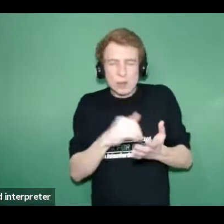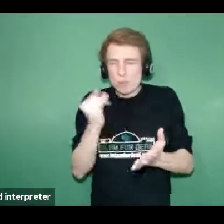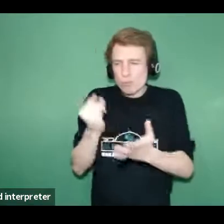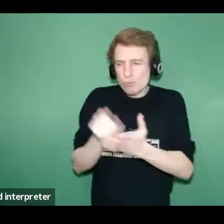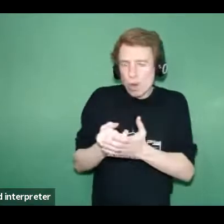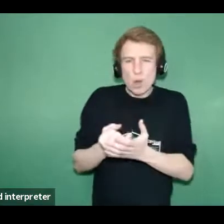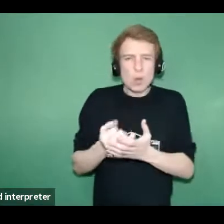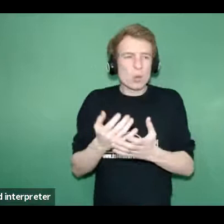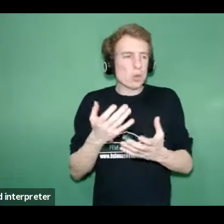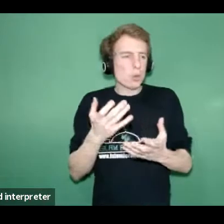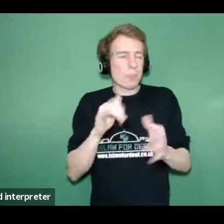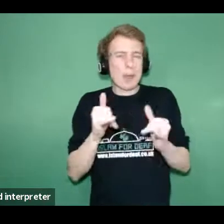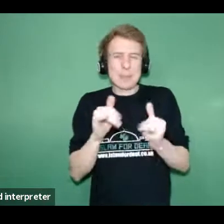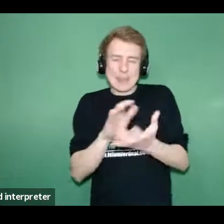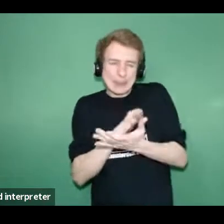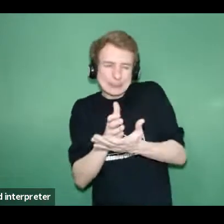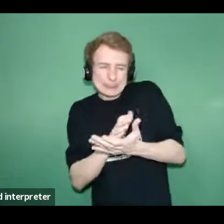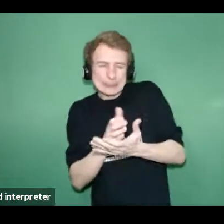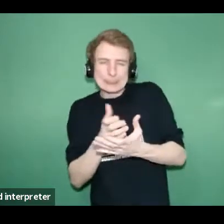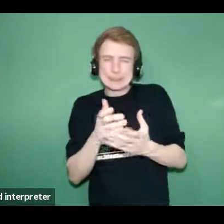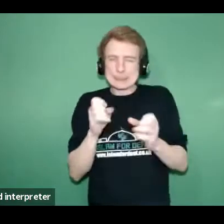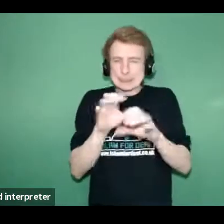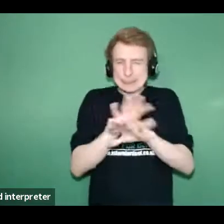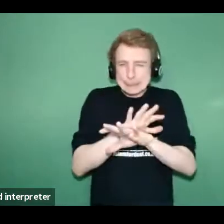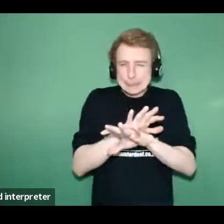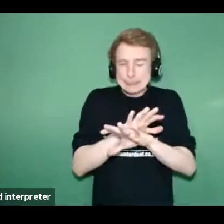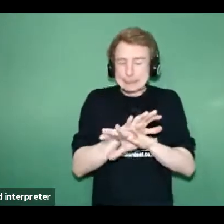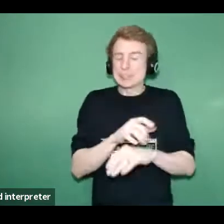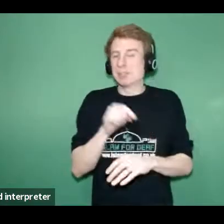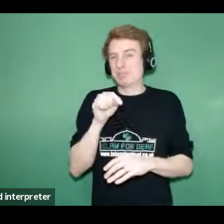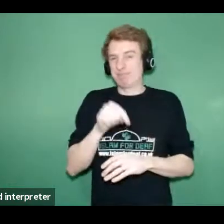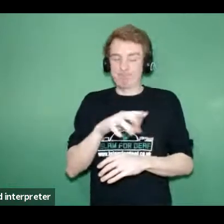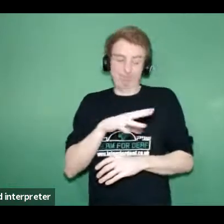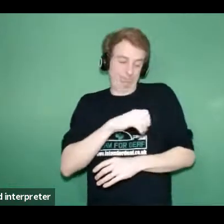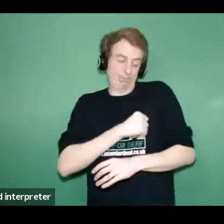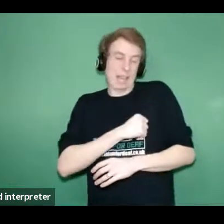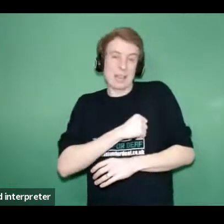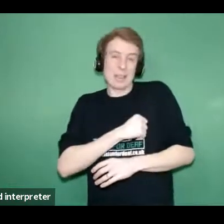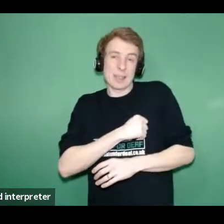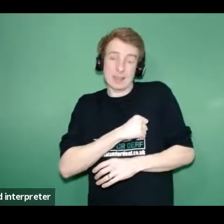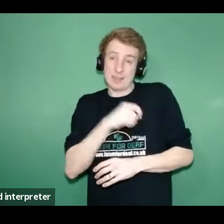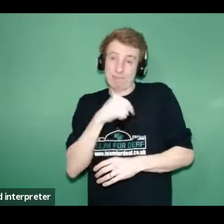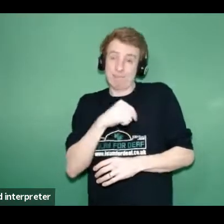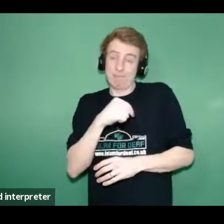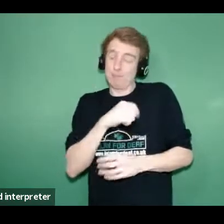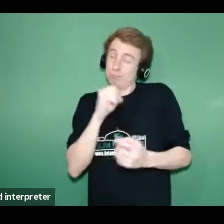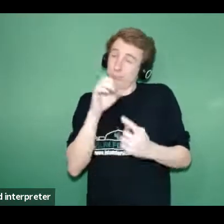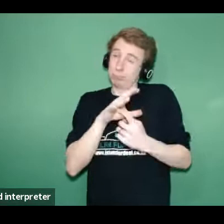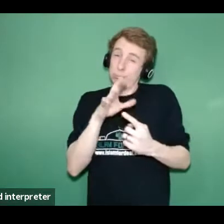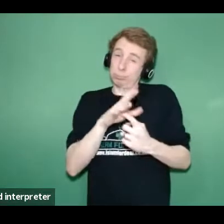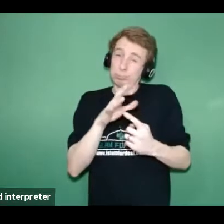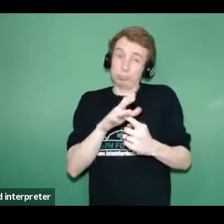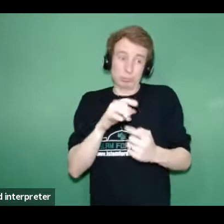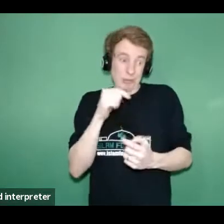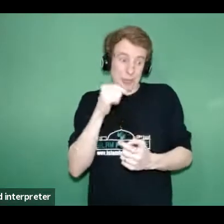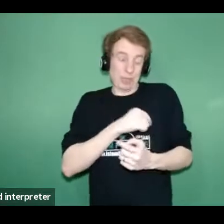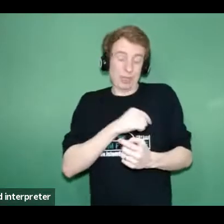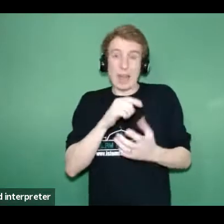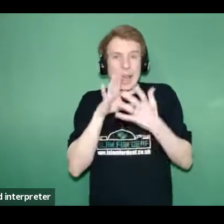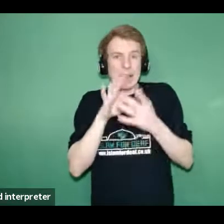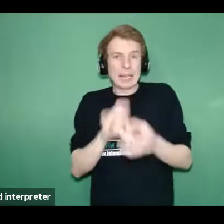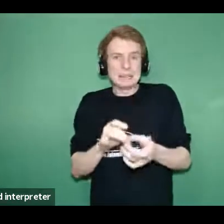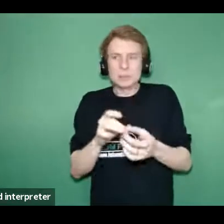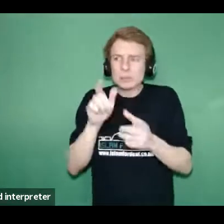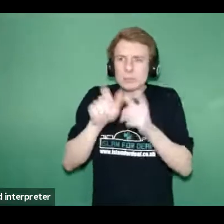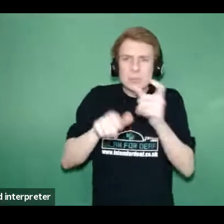or faulty, this will decide whether the individual is ultimately happy, destined for happiness, or